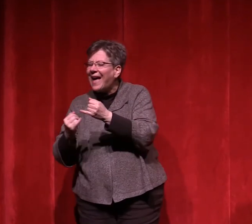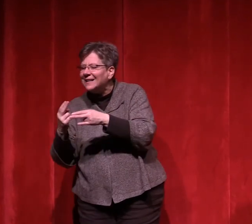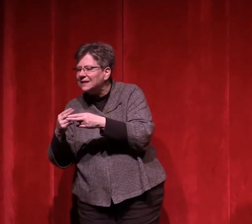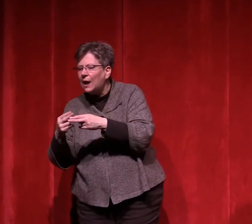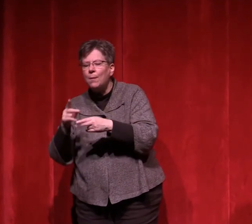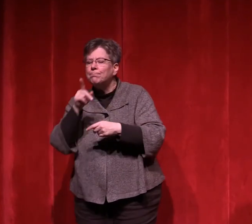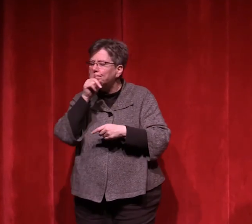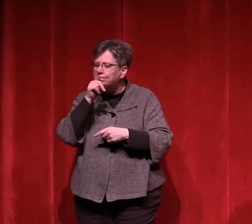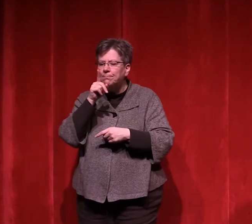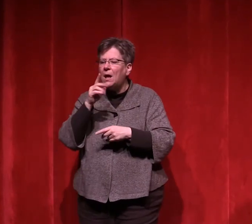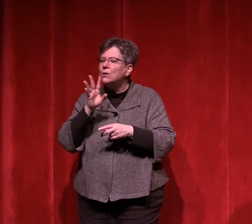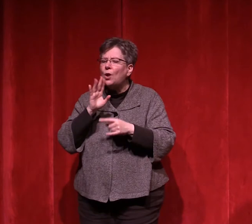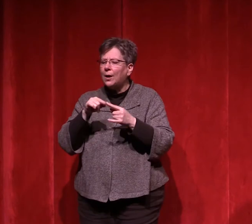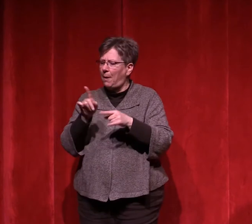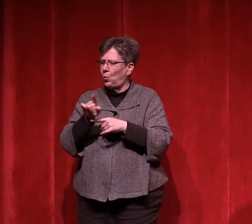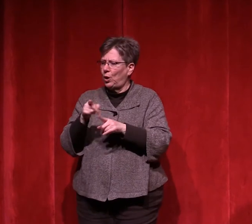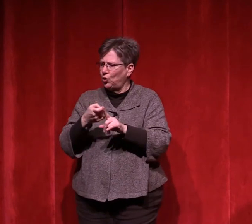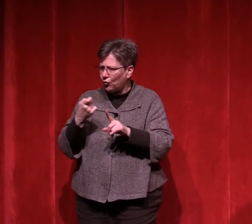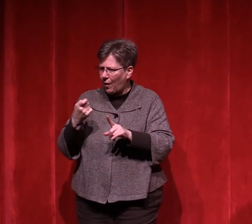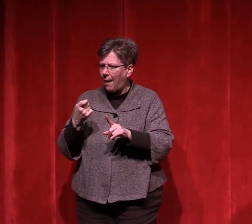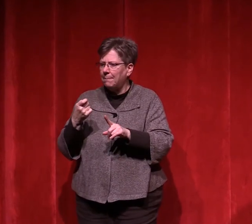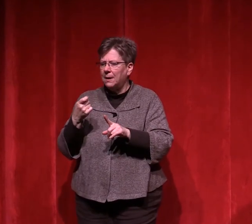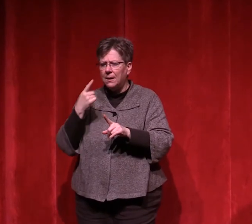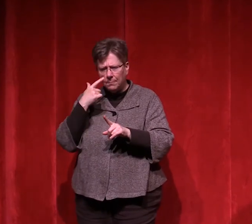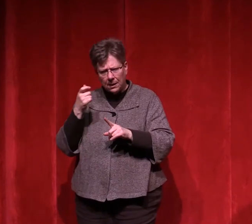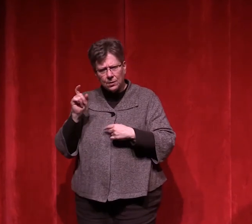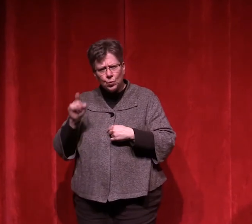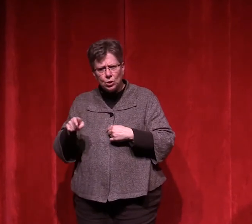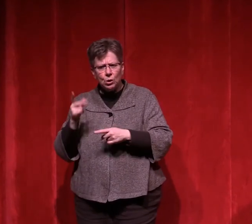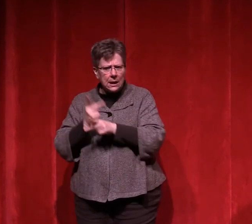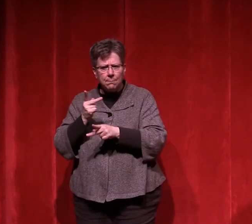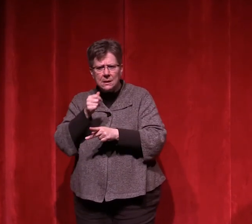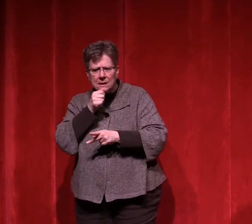from, and because we had to maintain the secrecy.